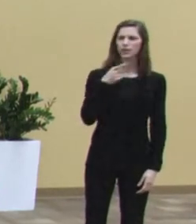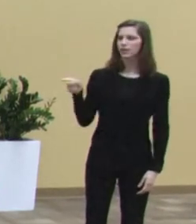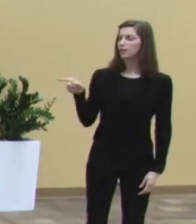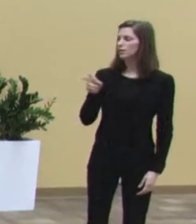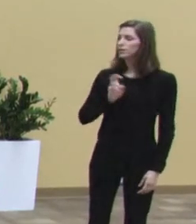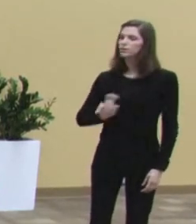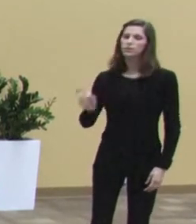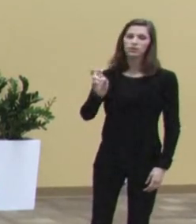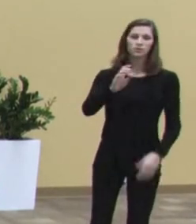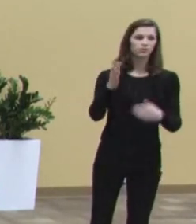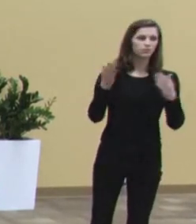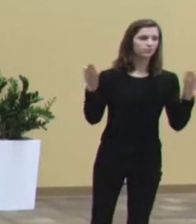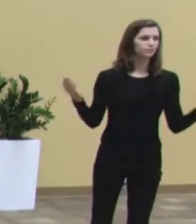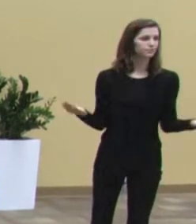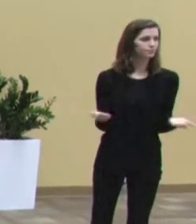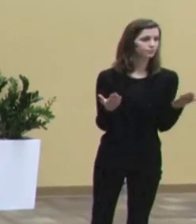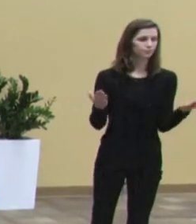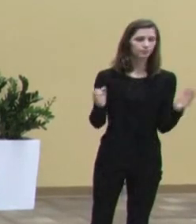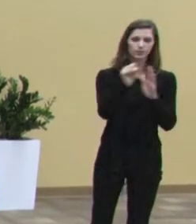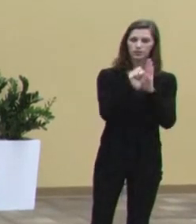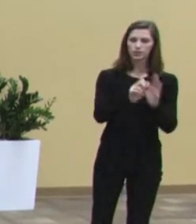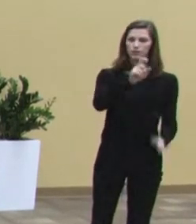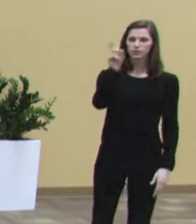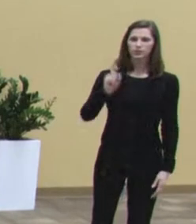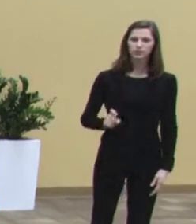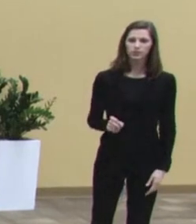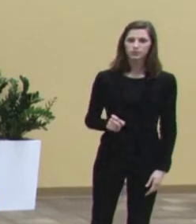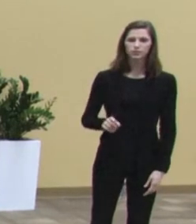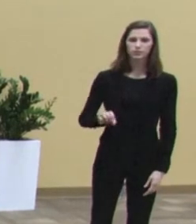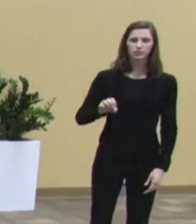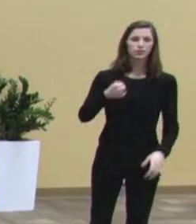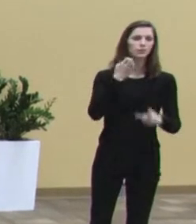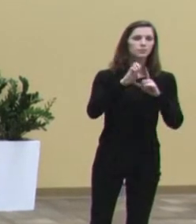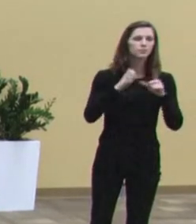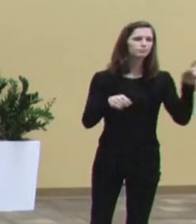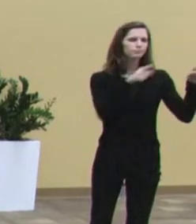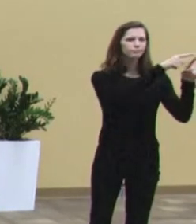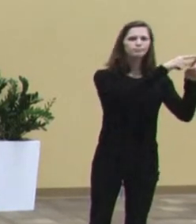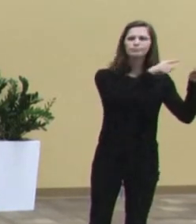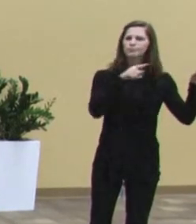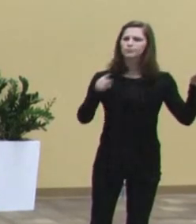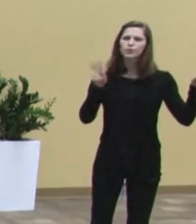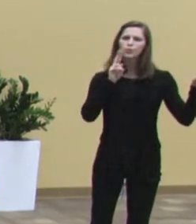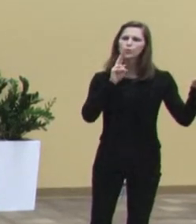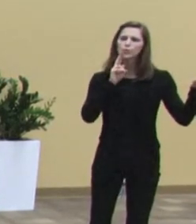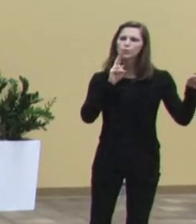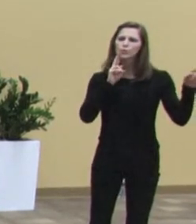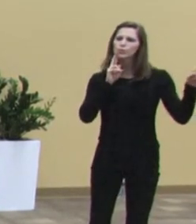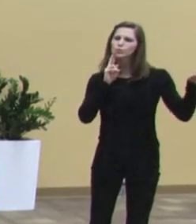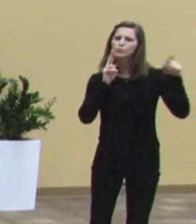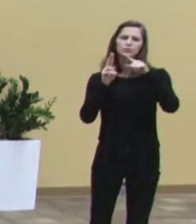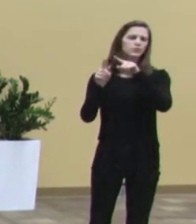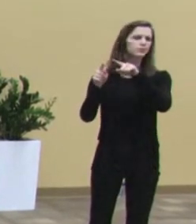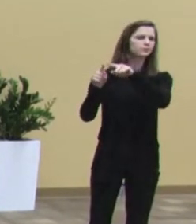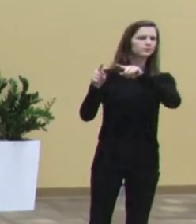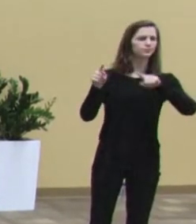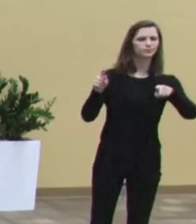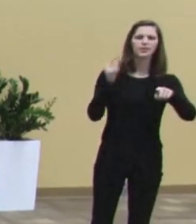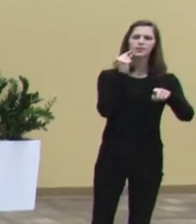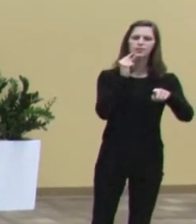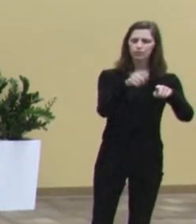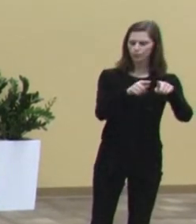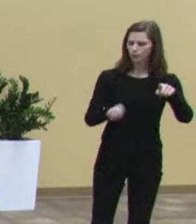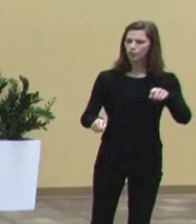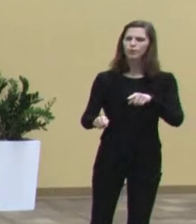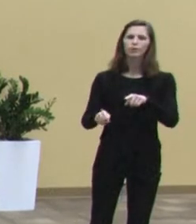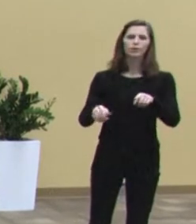throughout Texas, from El Paso to Houston to San Antonio to Corpus. He's all over the place,